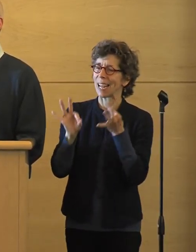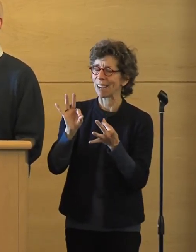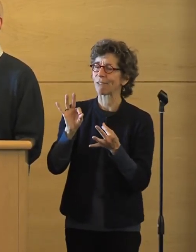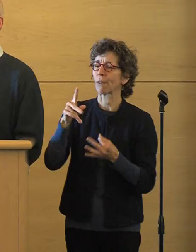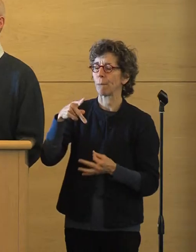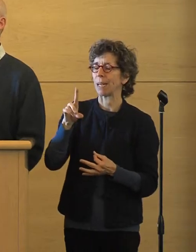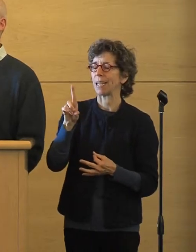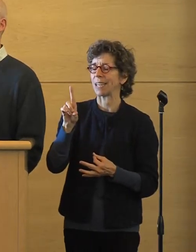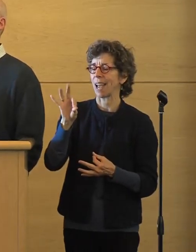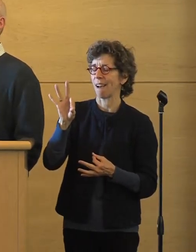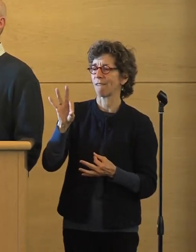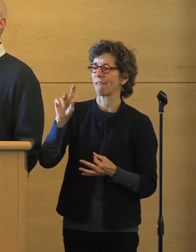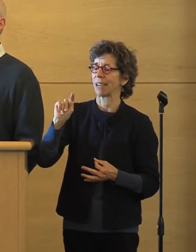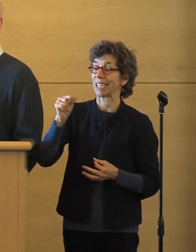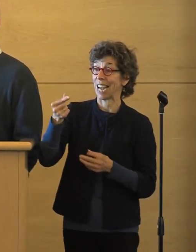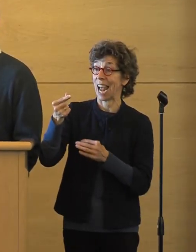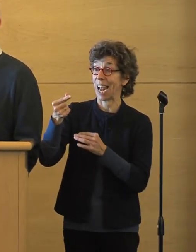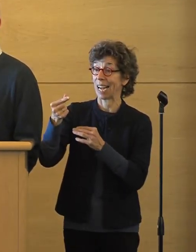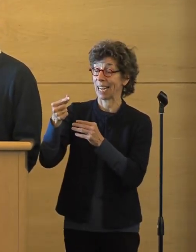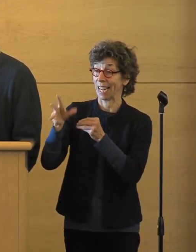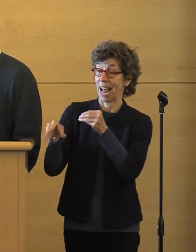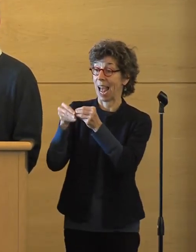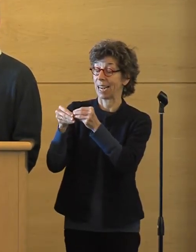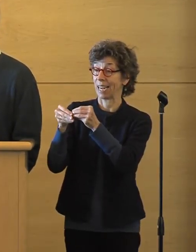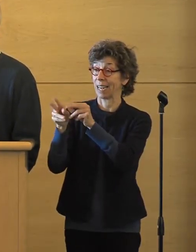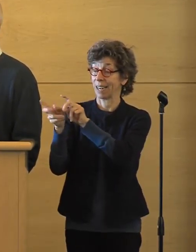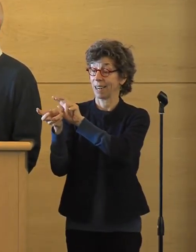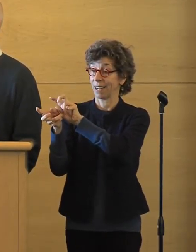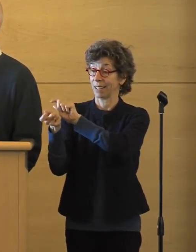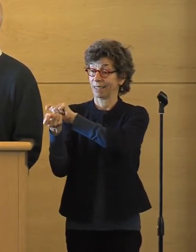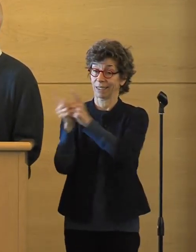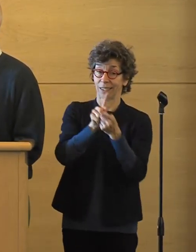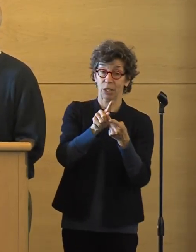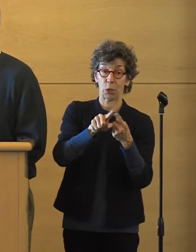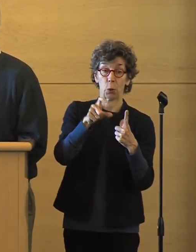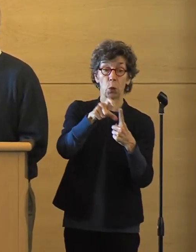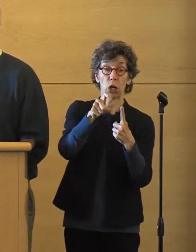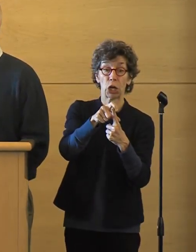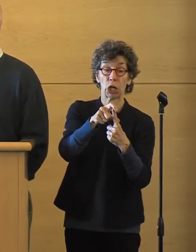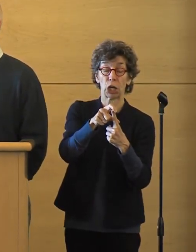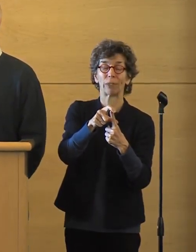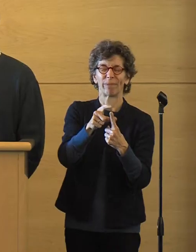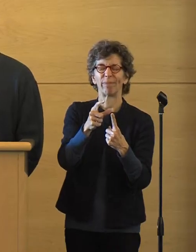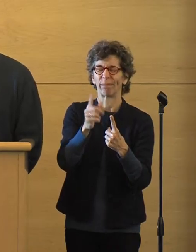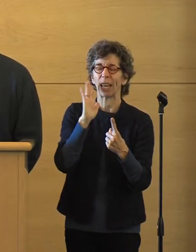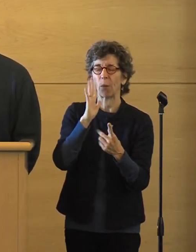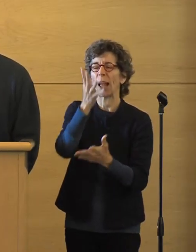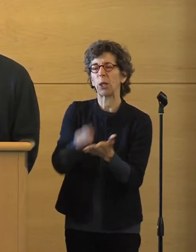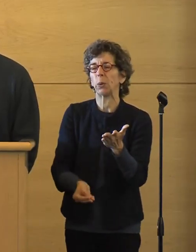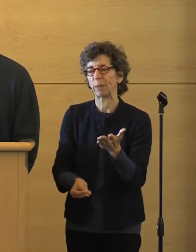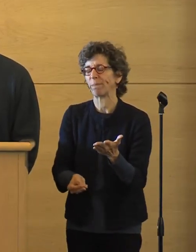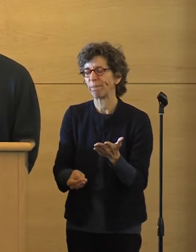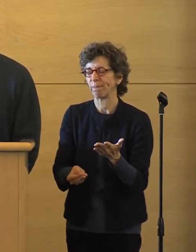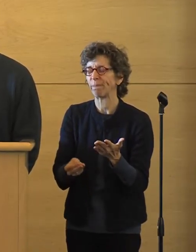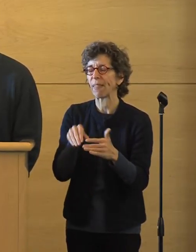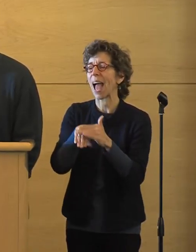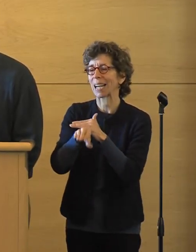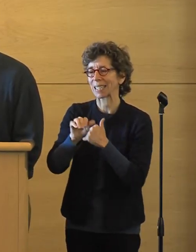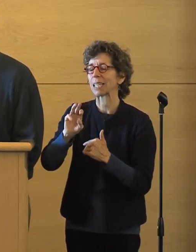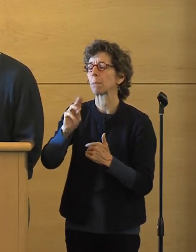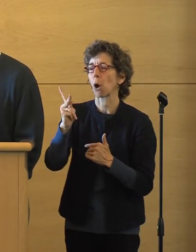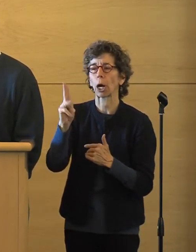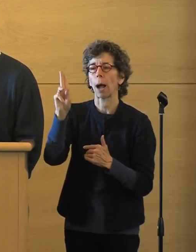But I think... Yeah, I guess I can't really say without testing it first. And he's shaking his head, so